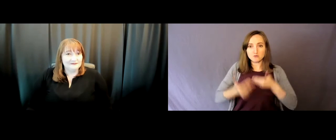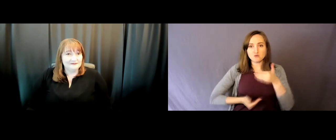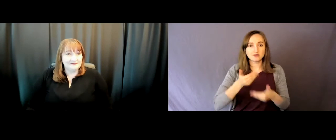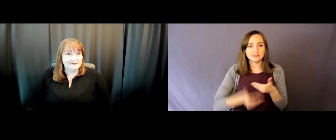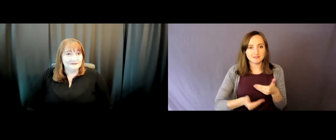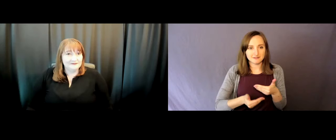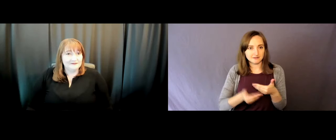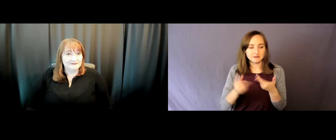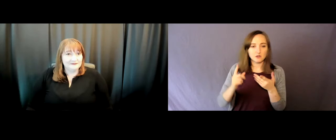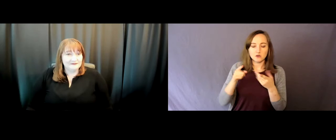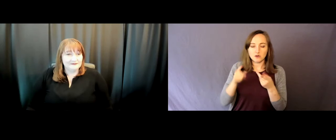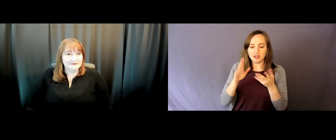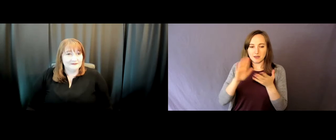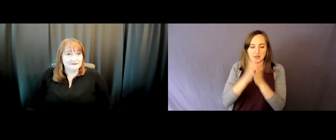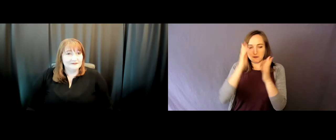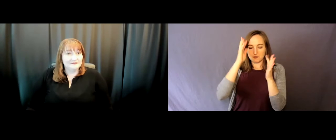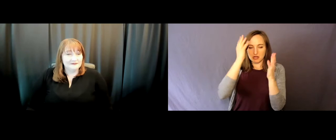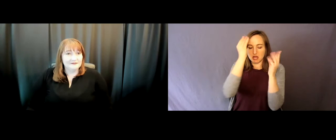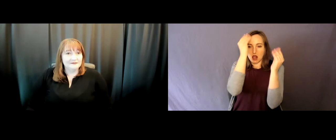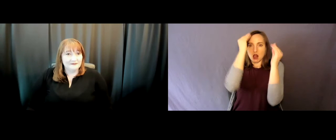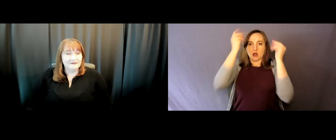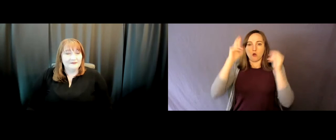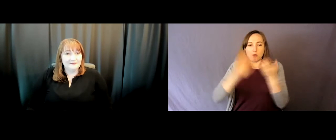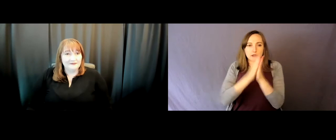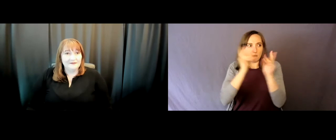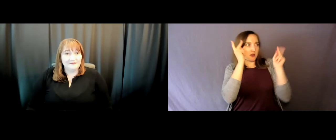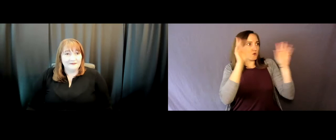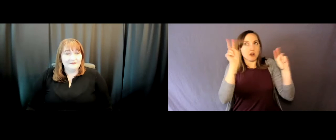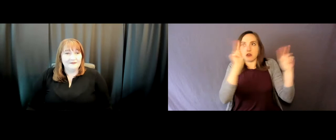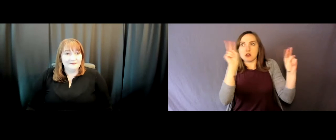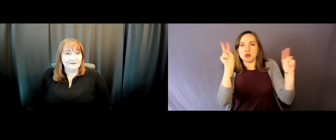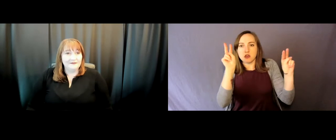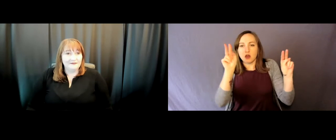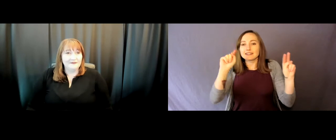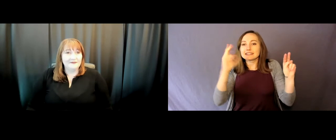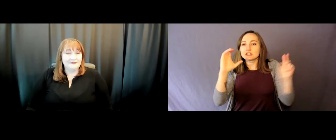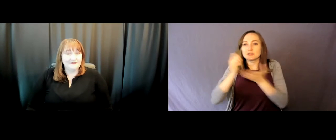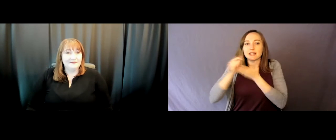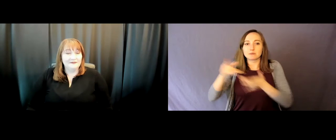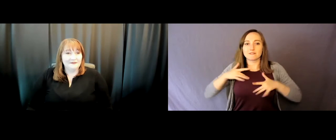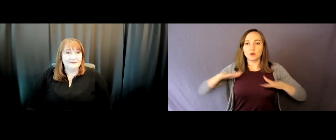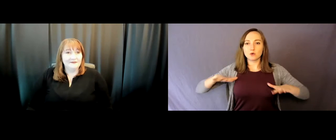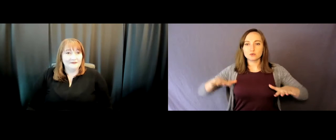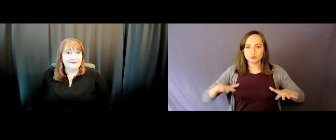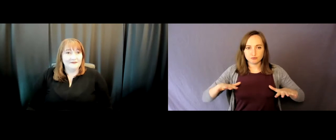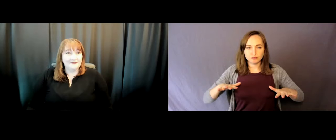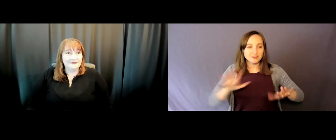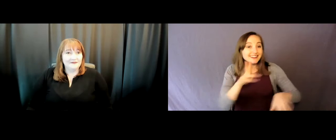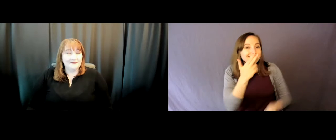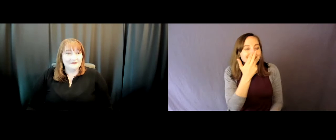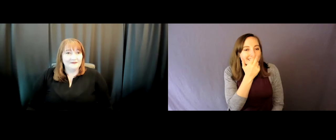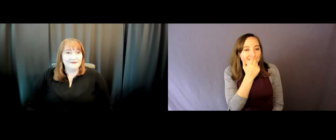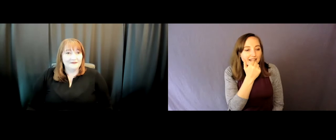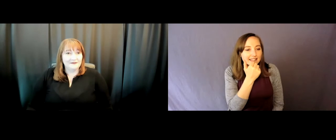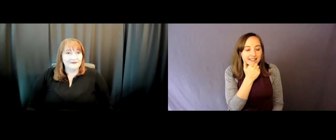that when they get scattered or when they have paranoia. THC is what grounds them. And it's funny